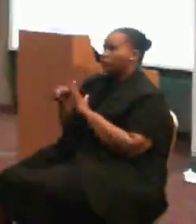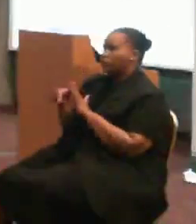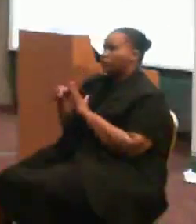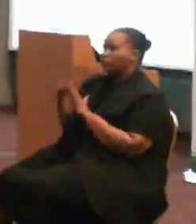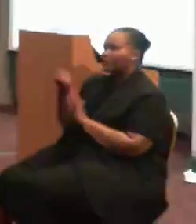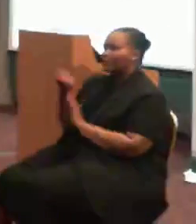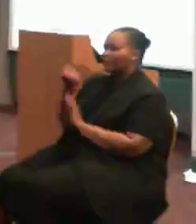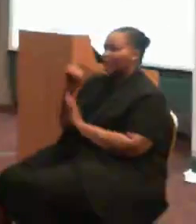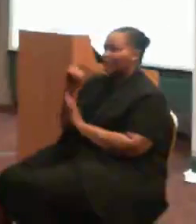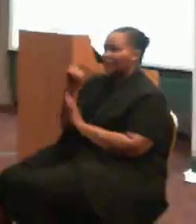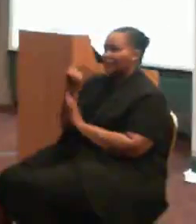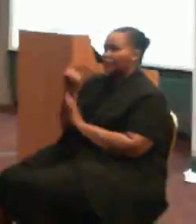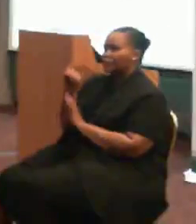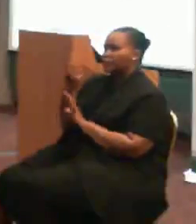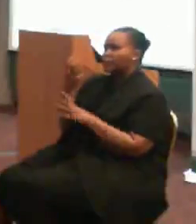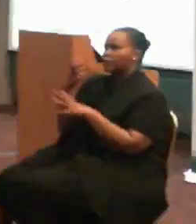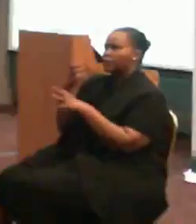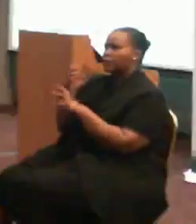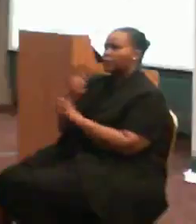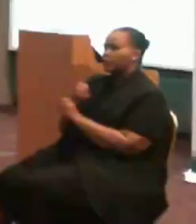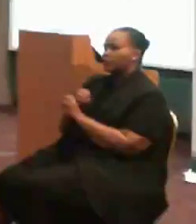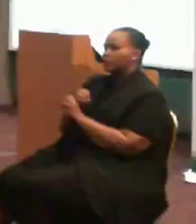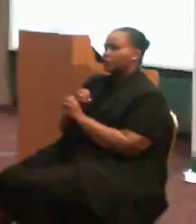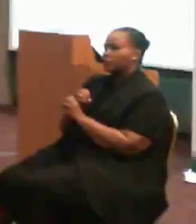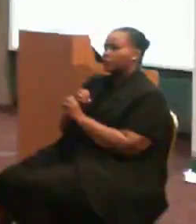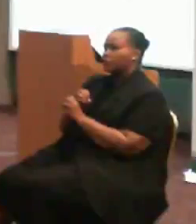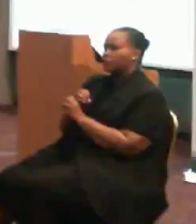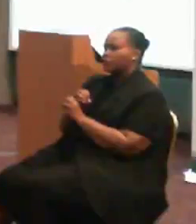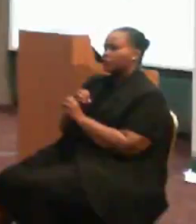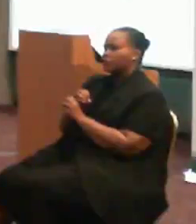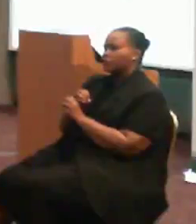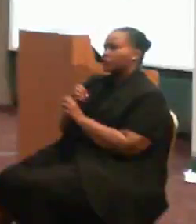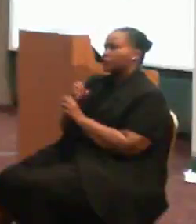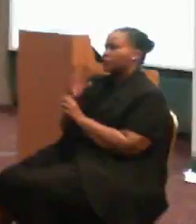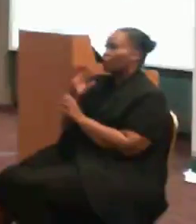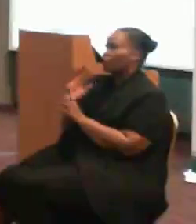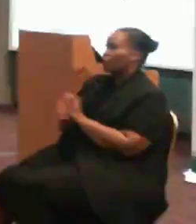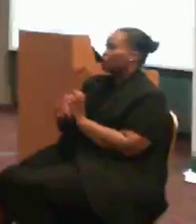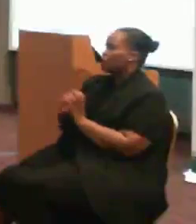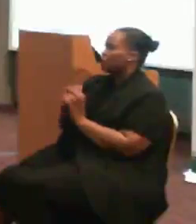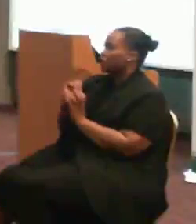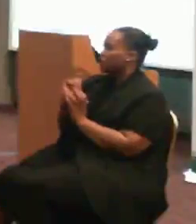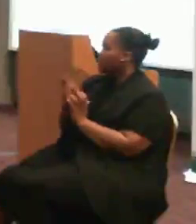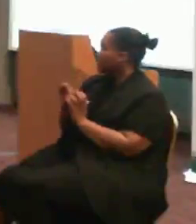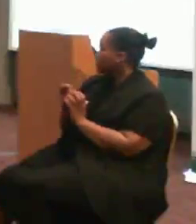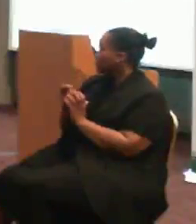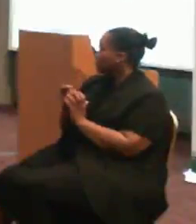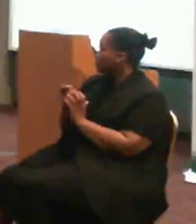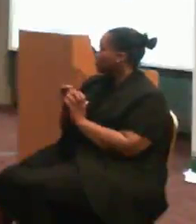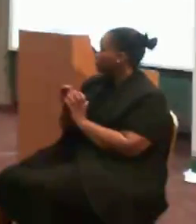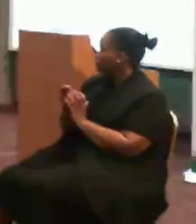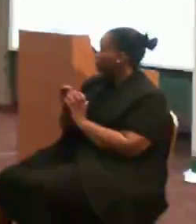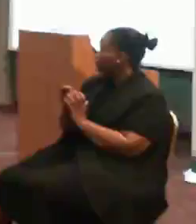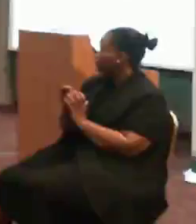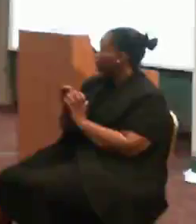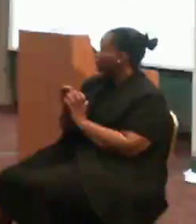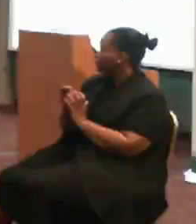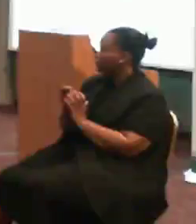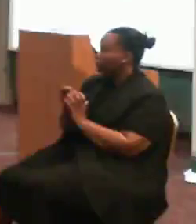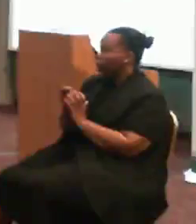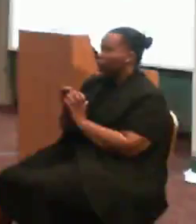you seem to be focusing quite a lot on tariffs and not being cost effective. And by the